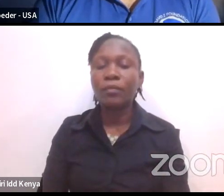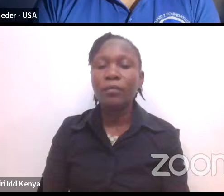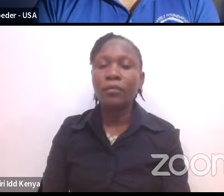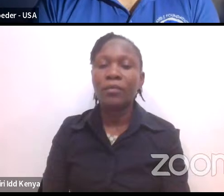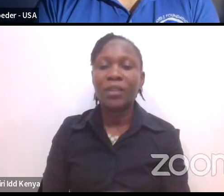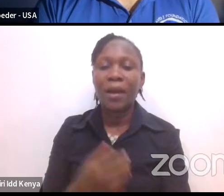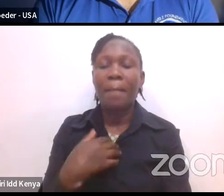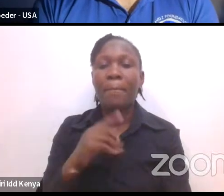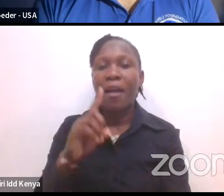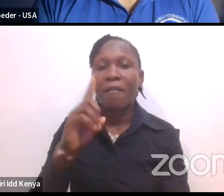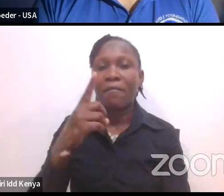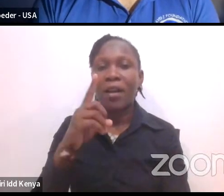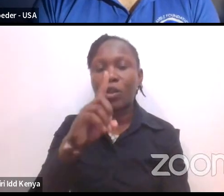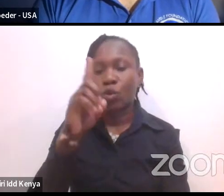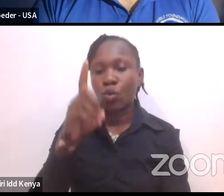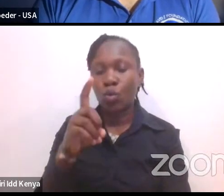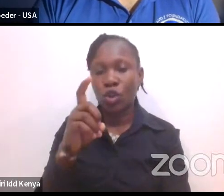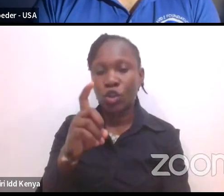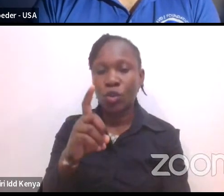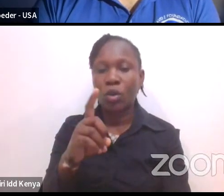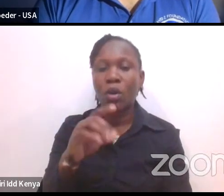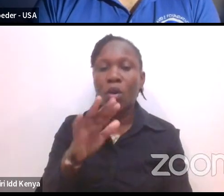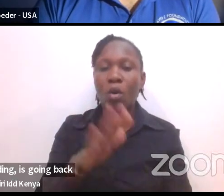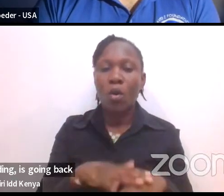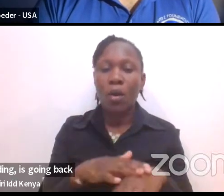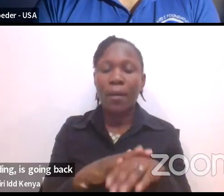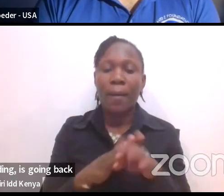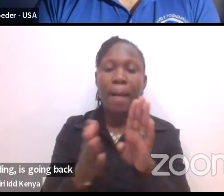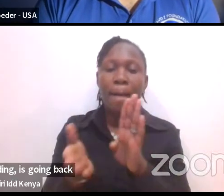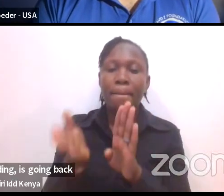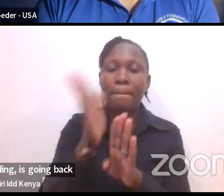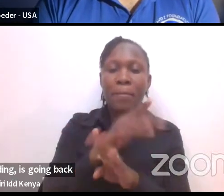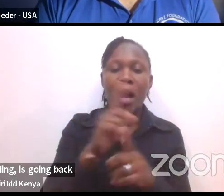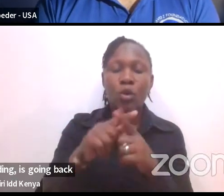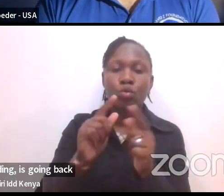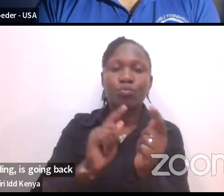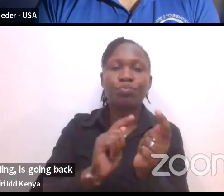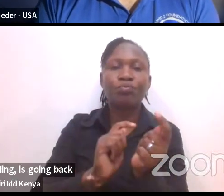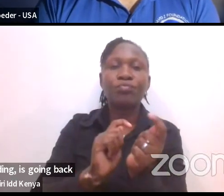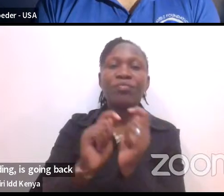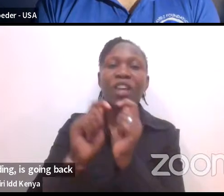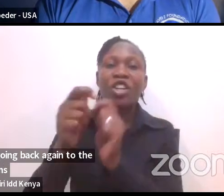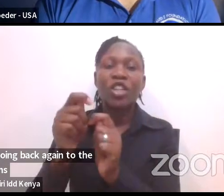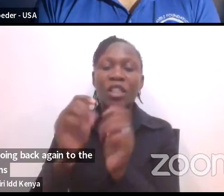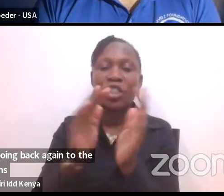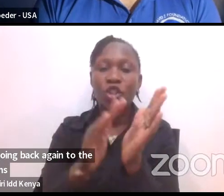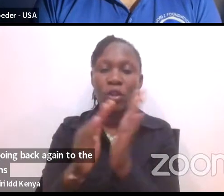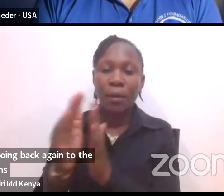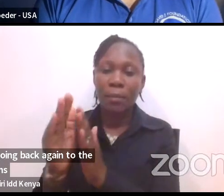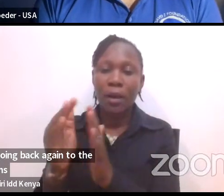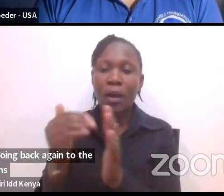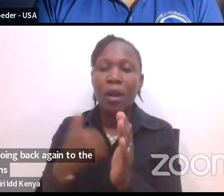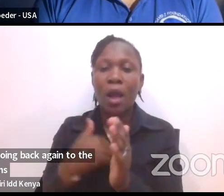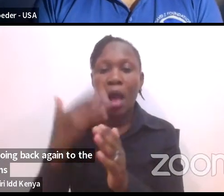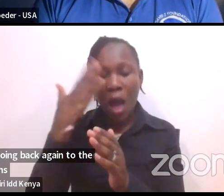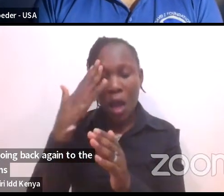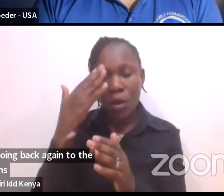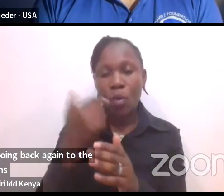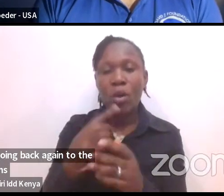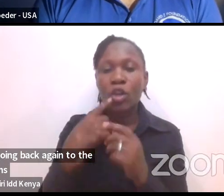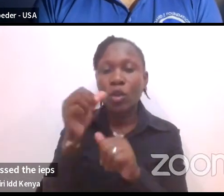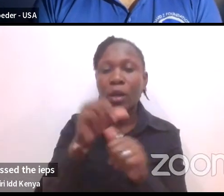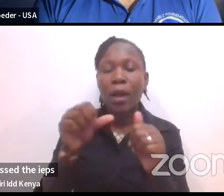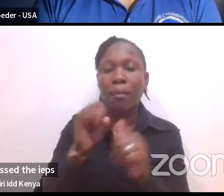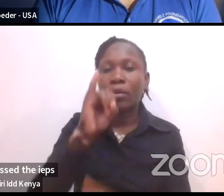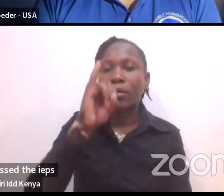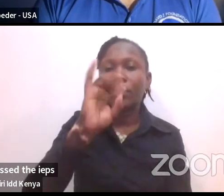first question is going back again to the transition plans. I know you already addressed the IEPs, and I'm